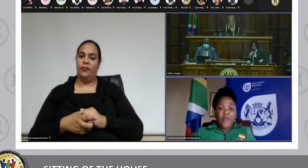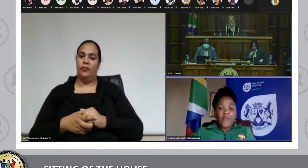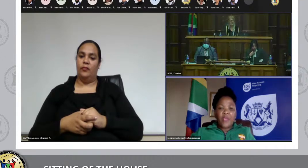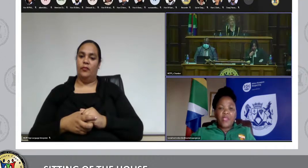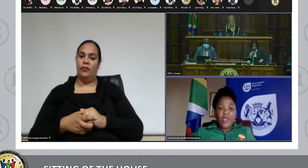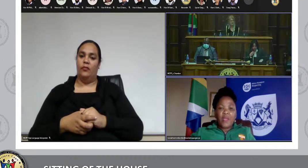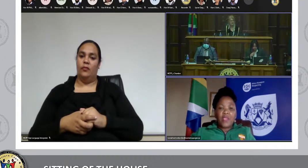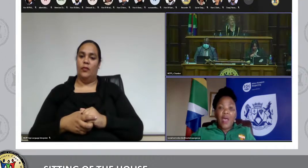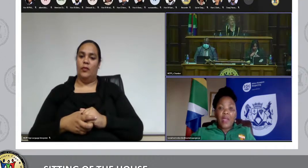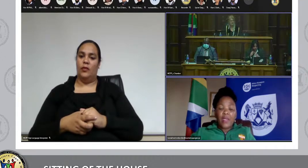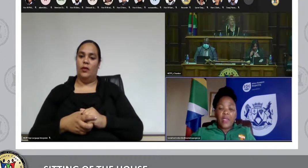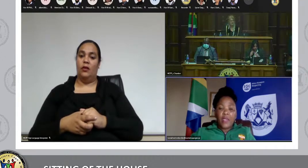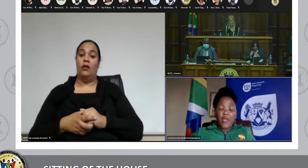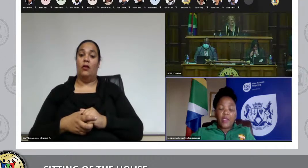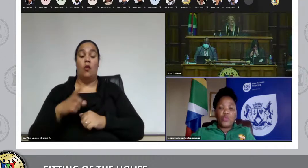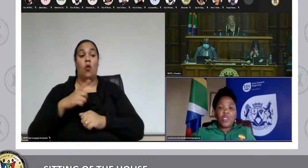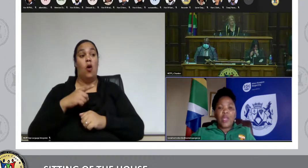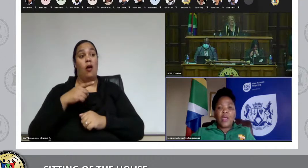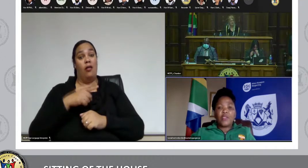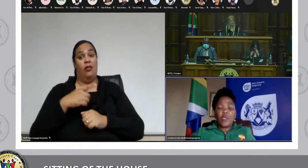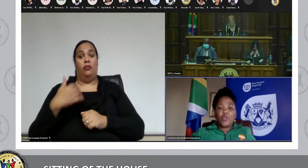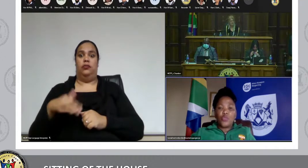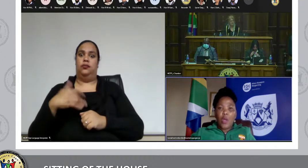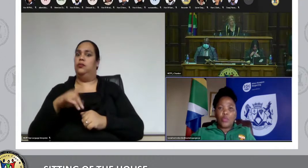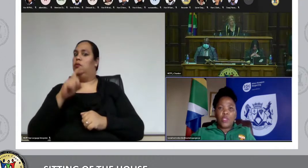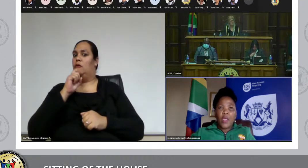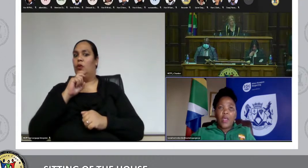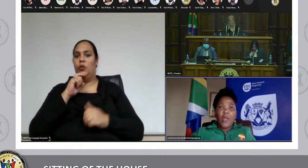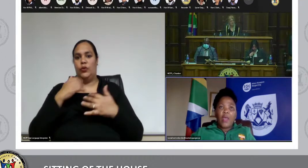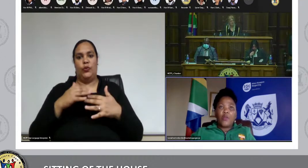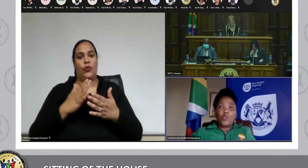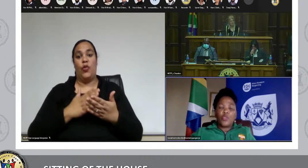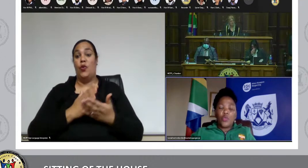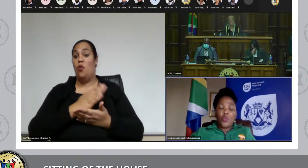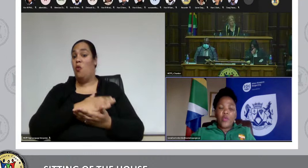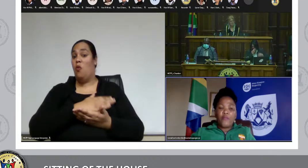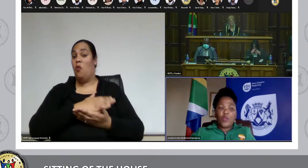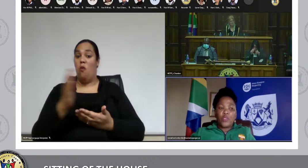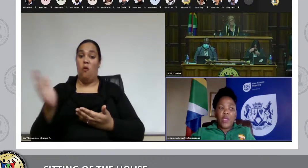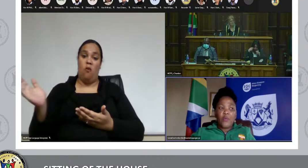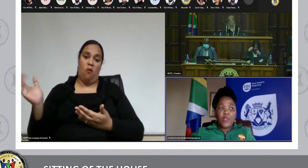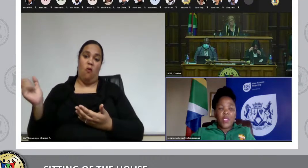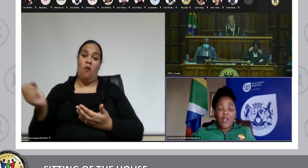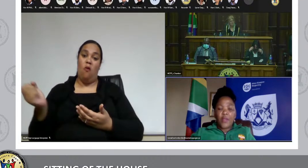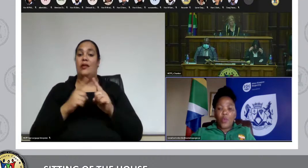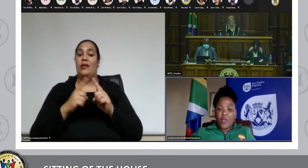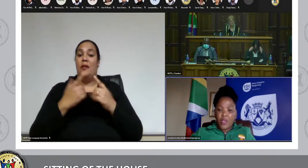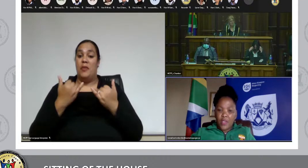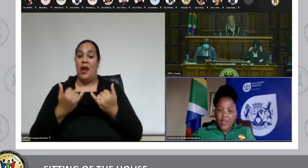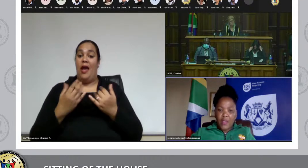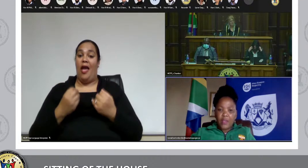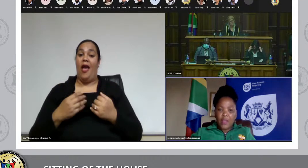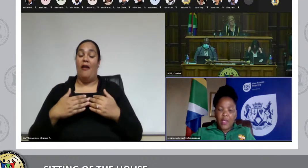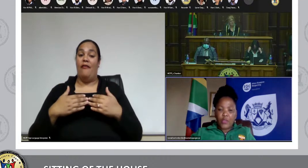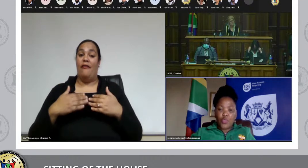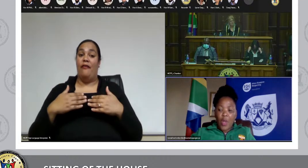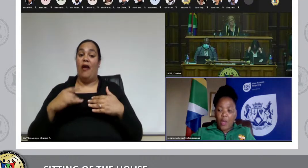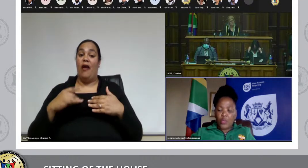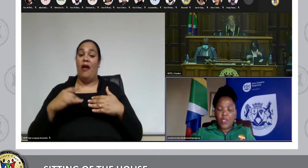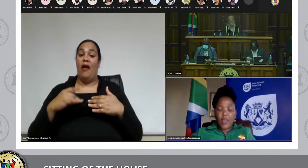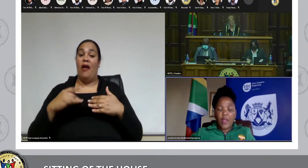The mere fact that it's highly utilized throughout, and also we have got now these health and wellness